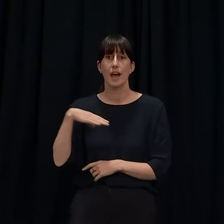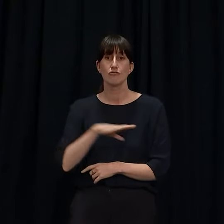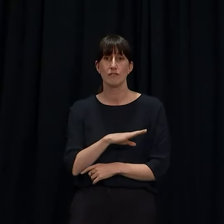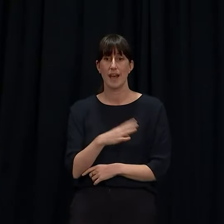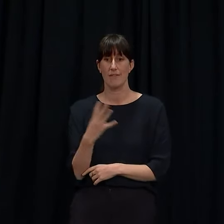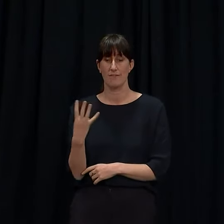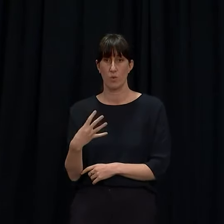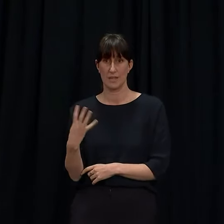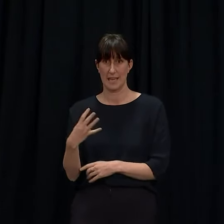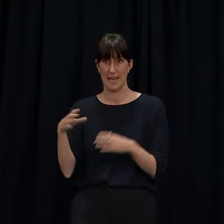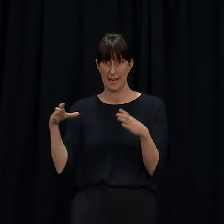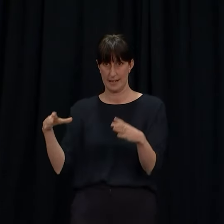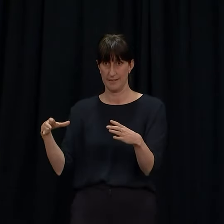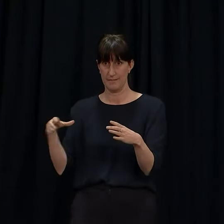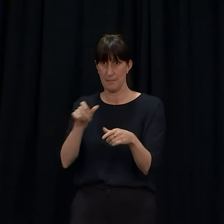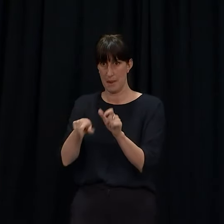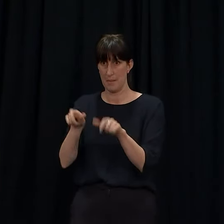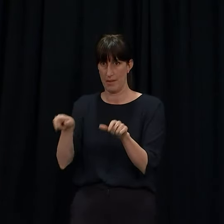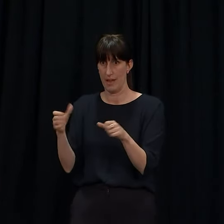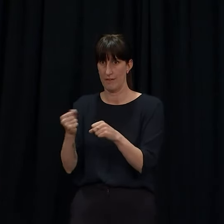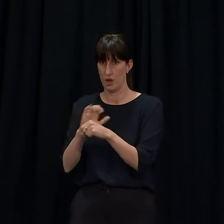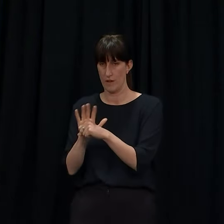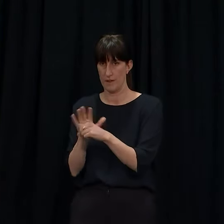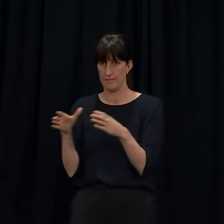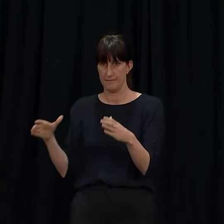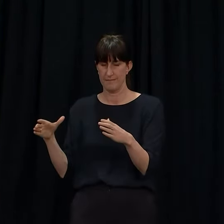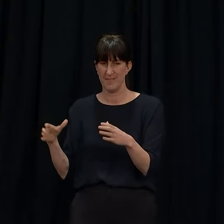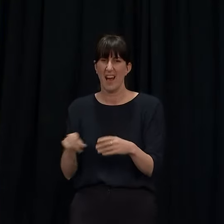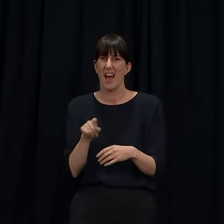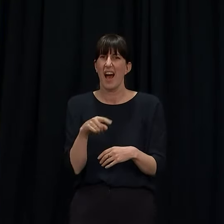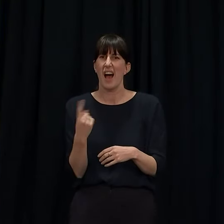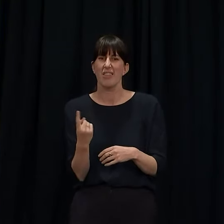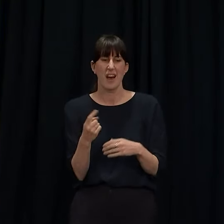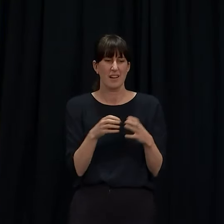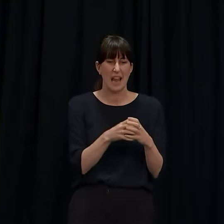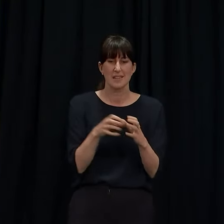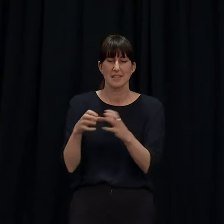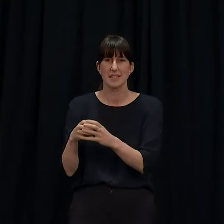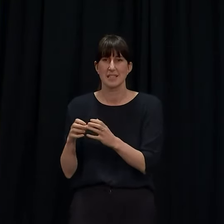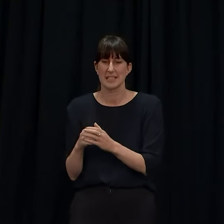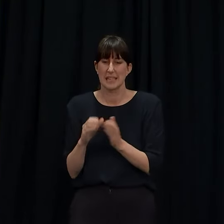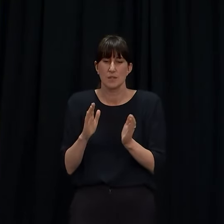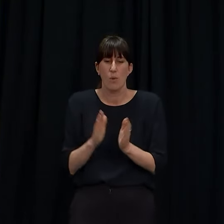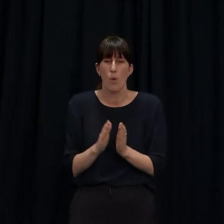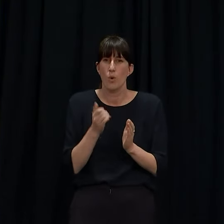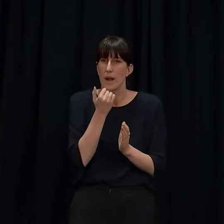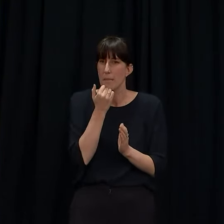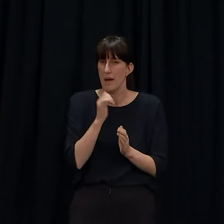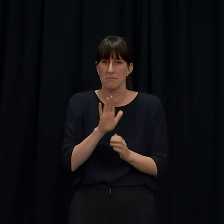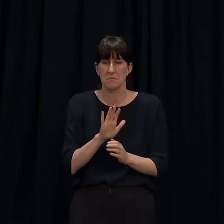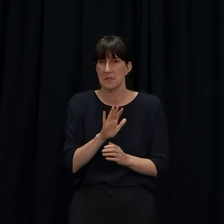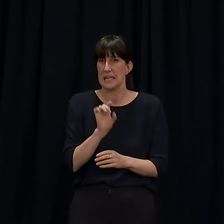cases. The remaining clusters have fewer than 10 people associated with them.